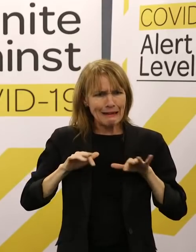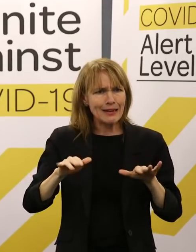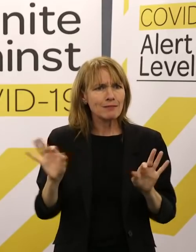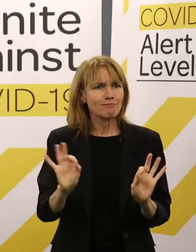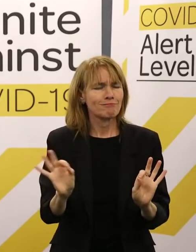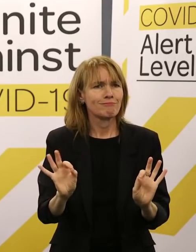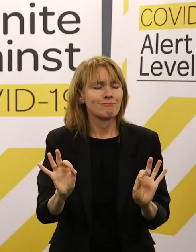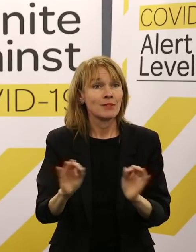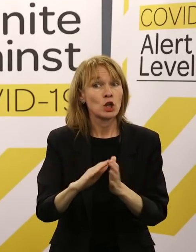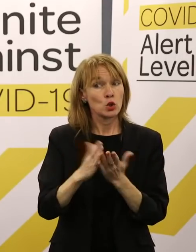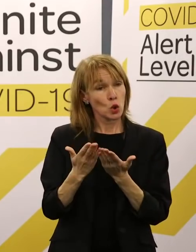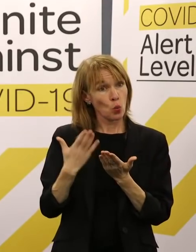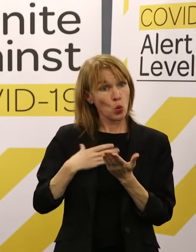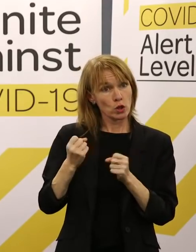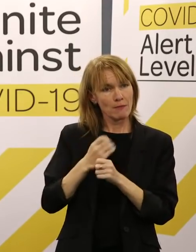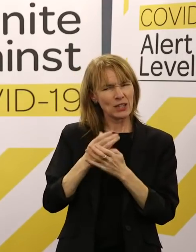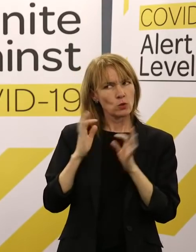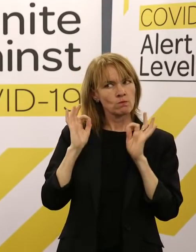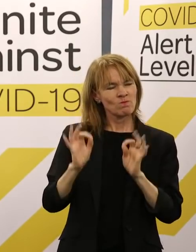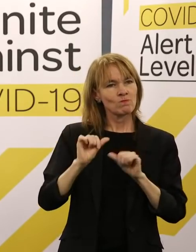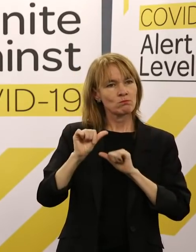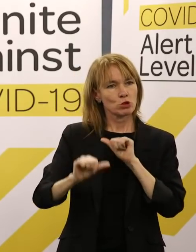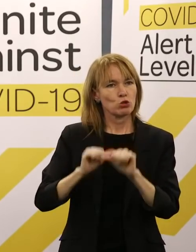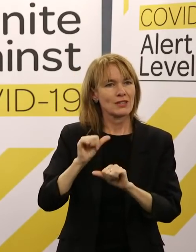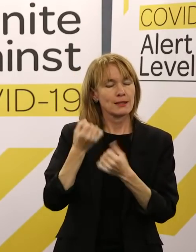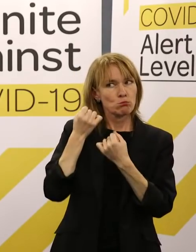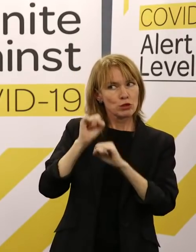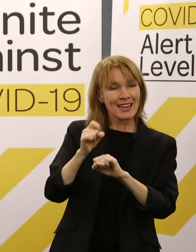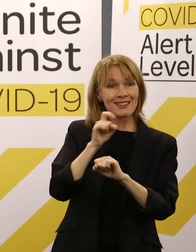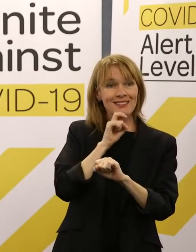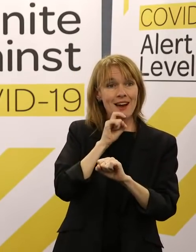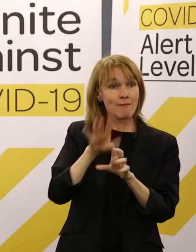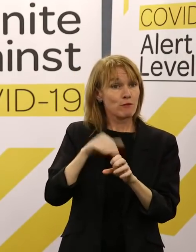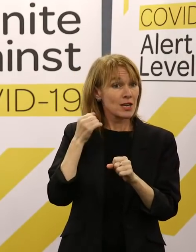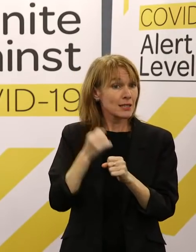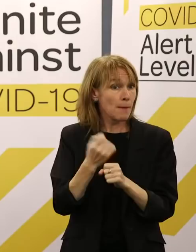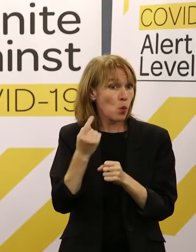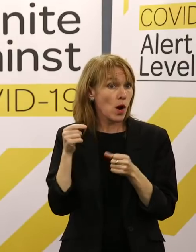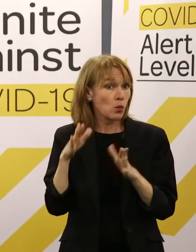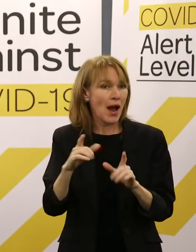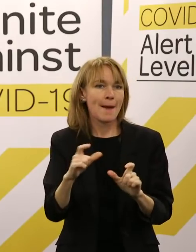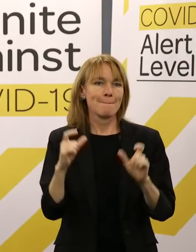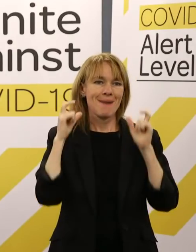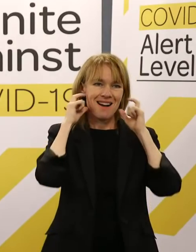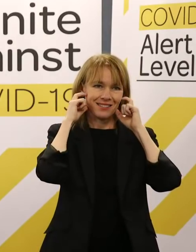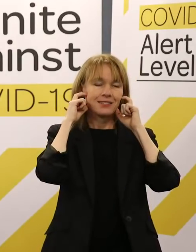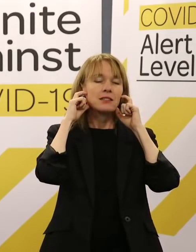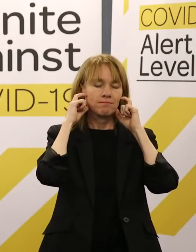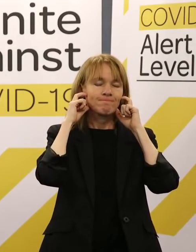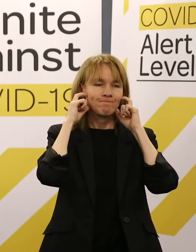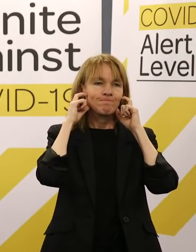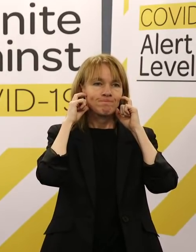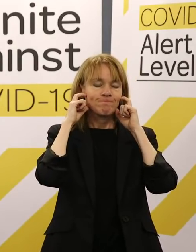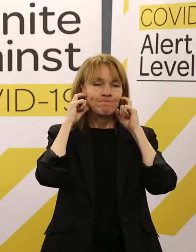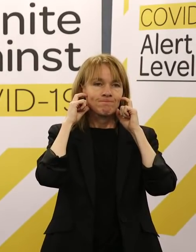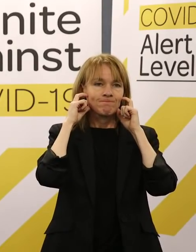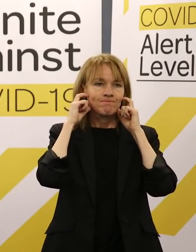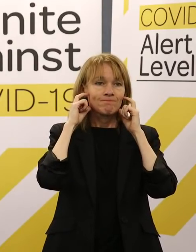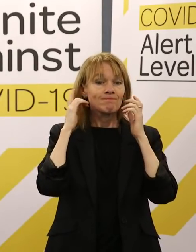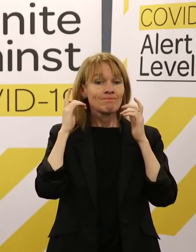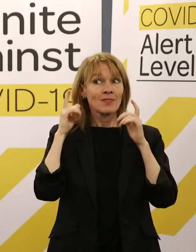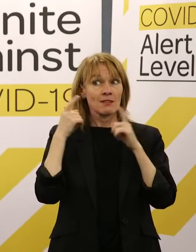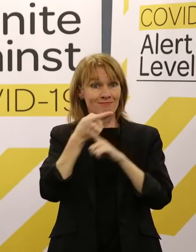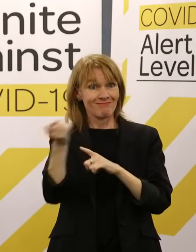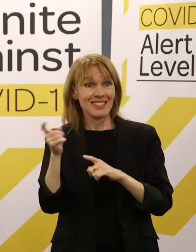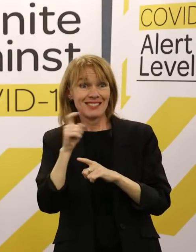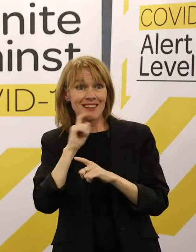to make sure we've got that as tight as possible, and part of that is the move to having masks available for and provided